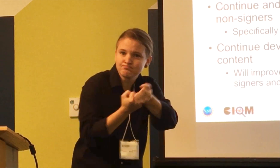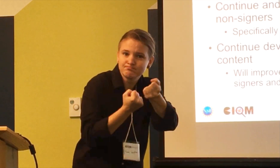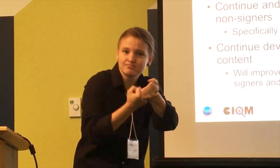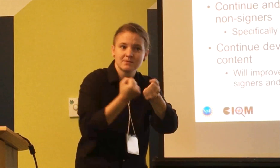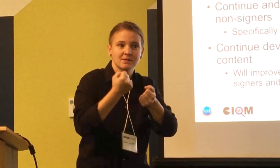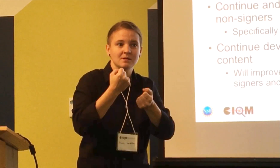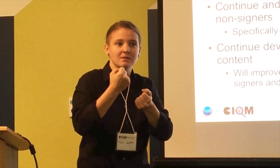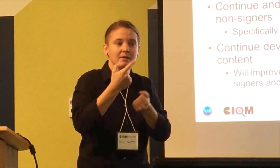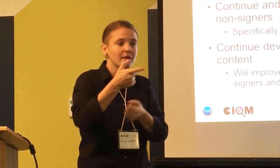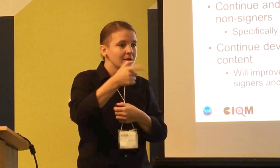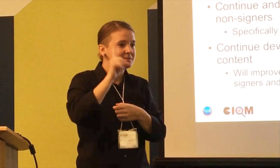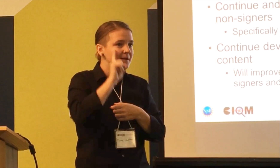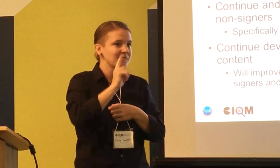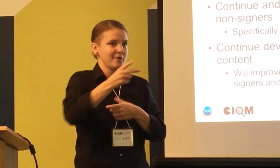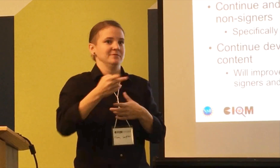most interesting STEM questions.